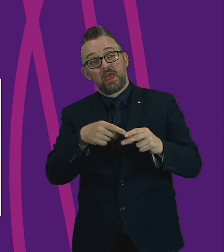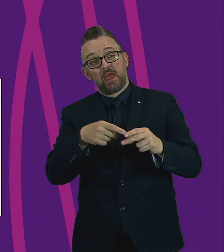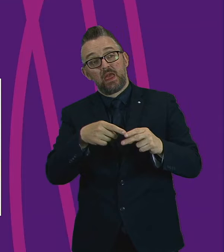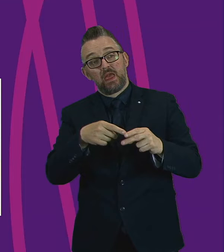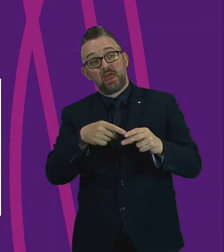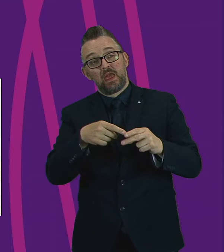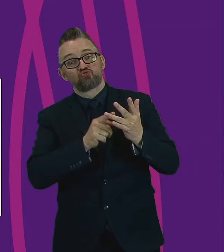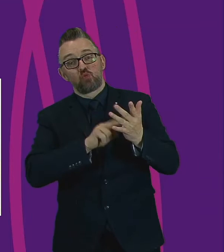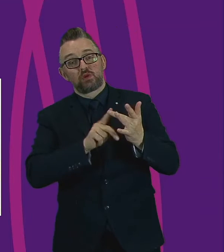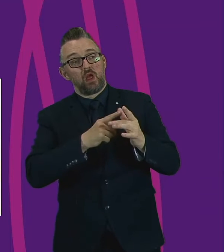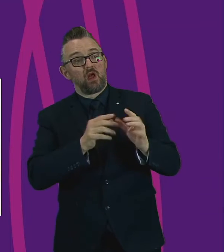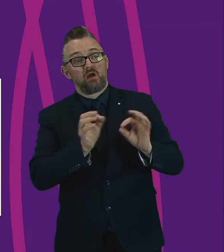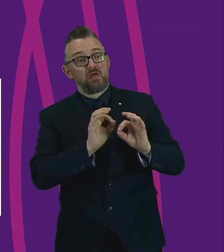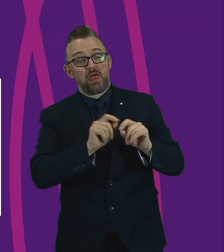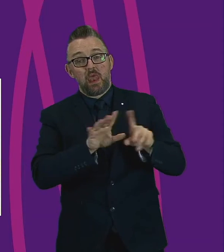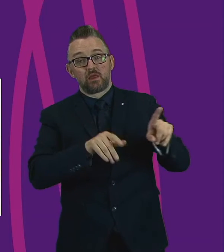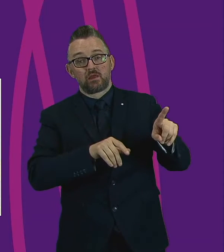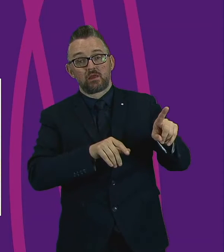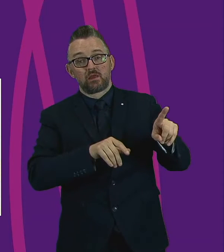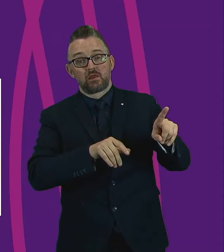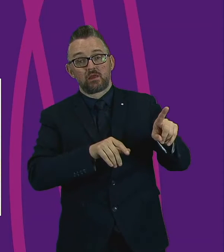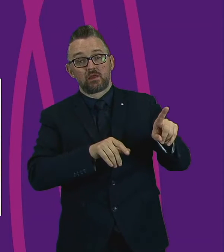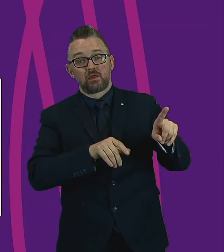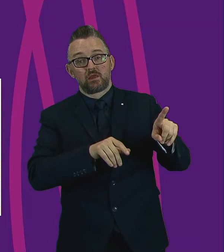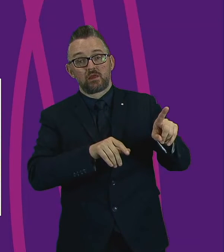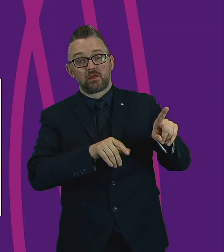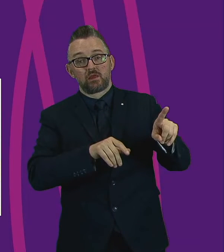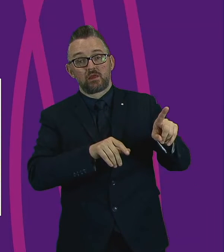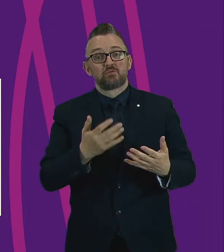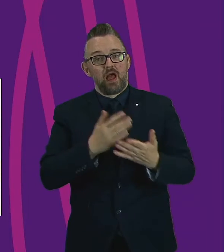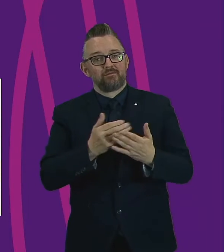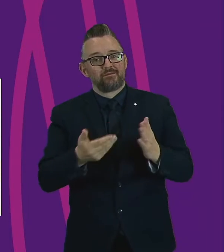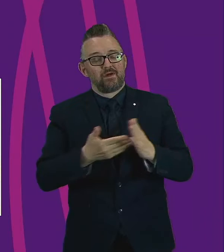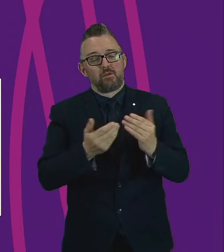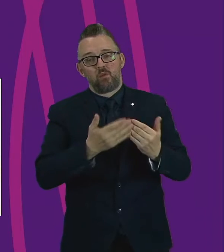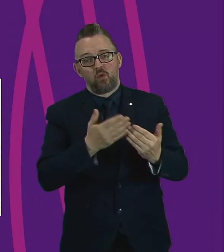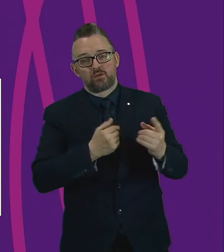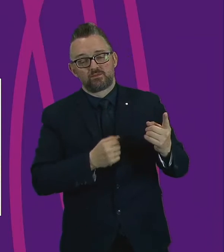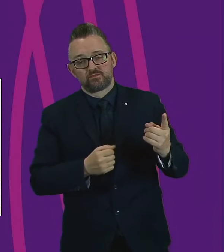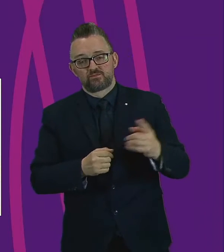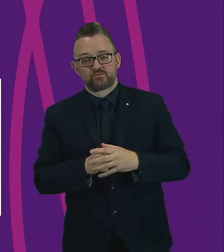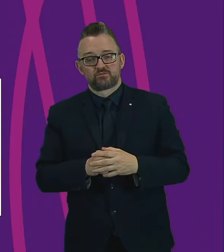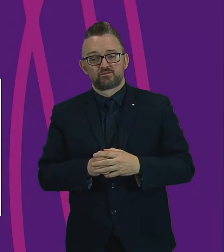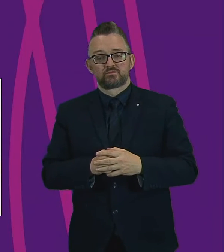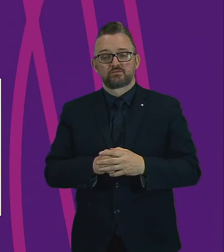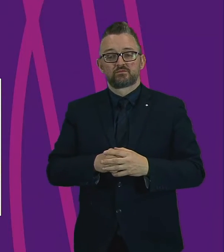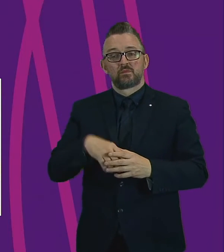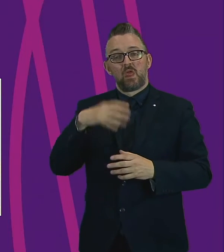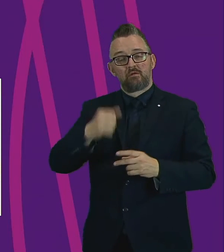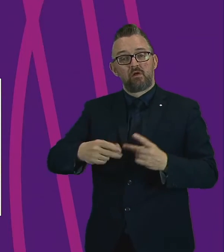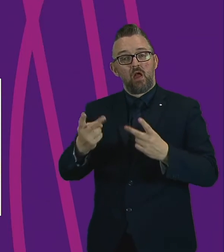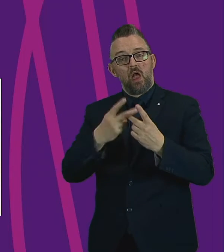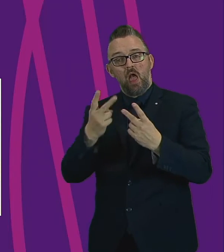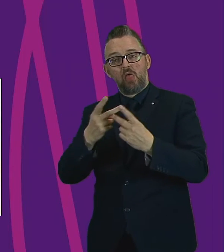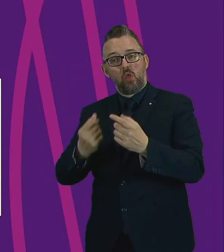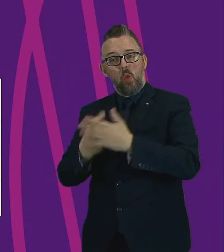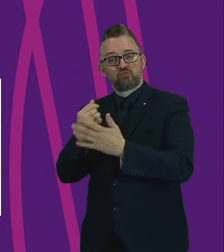their attraction as a place of residence is much more than that. There are plenty of other opportunities that we might look